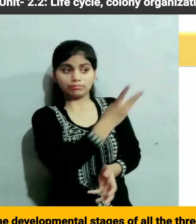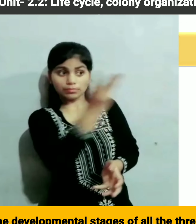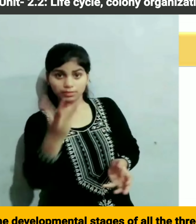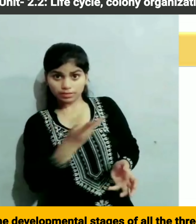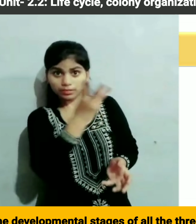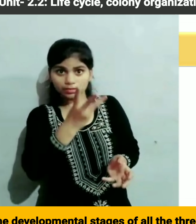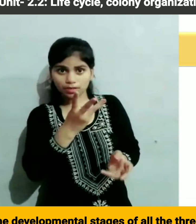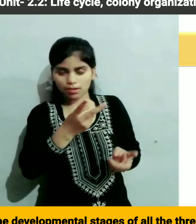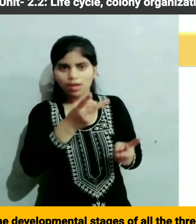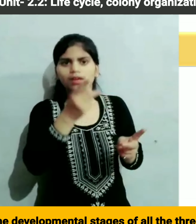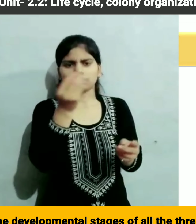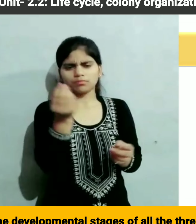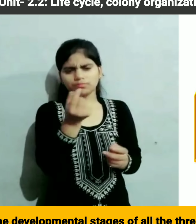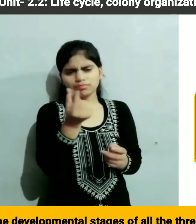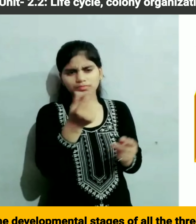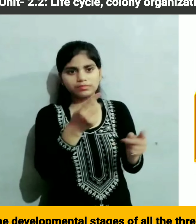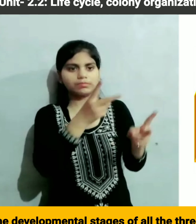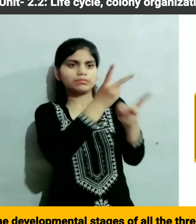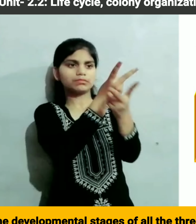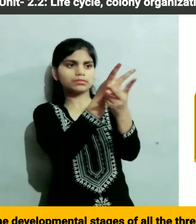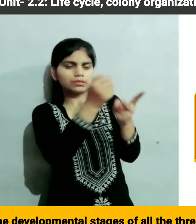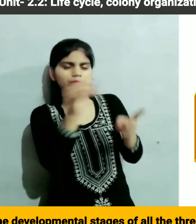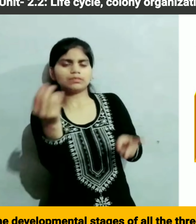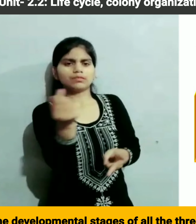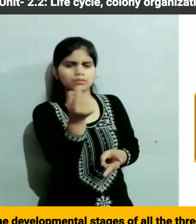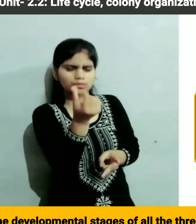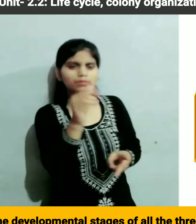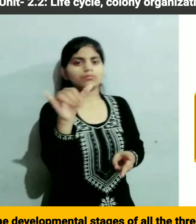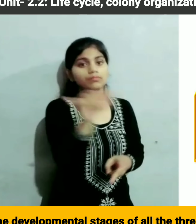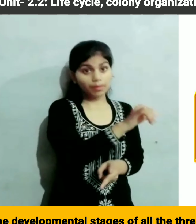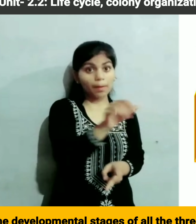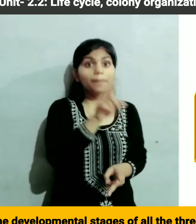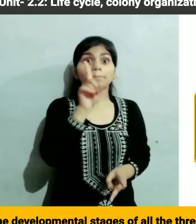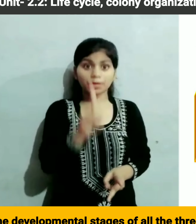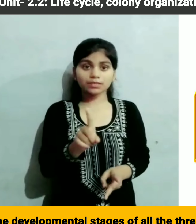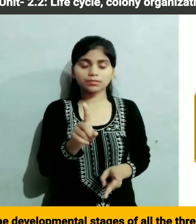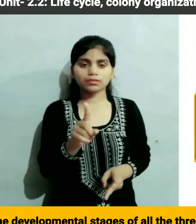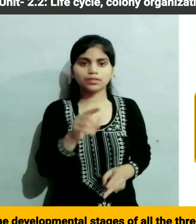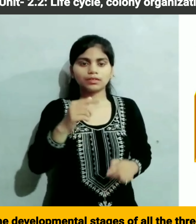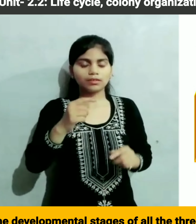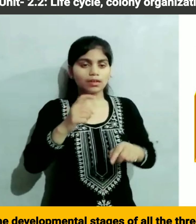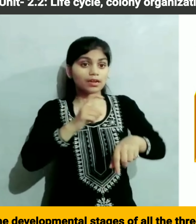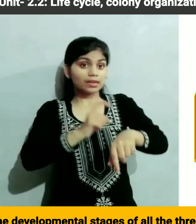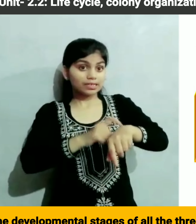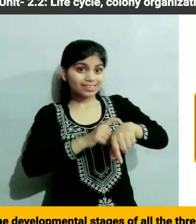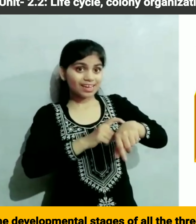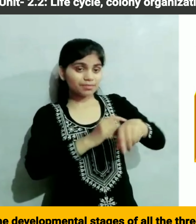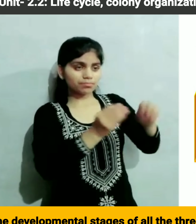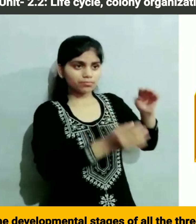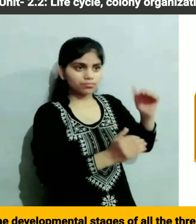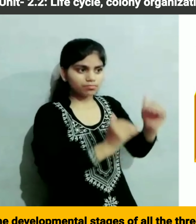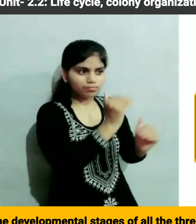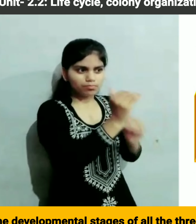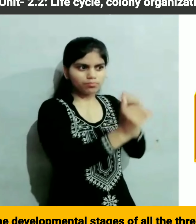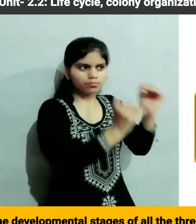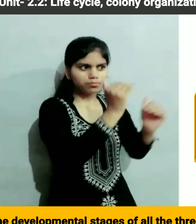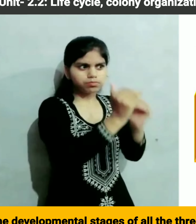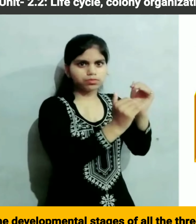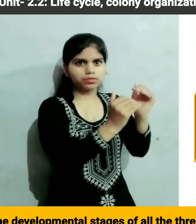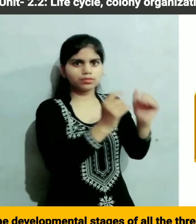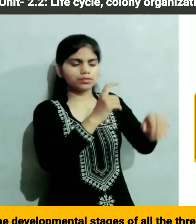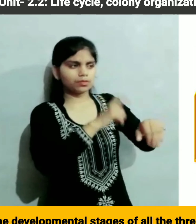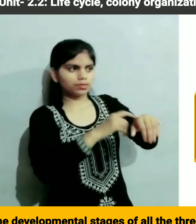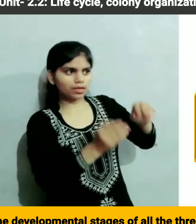honeybees are quite similar, but the time taken for development, sexual